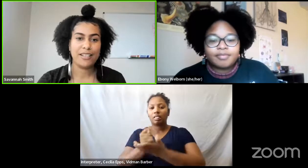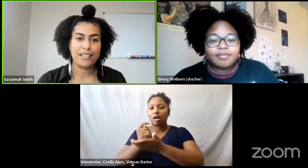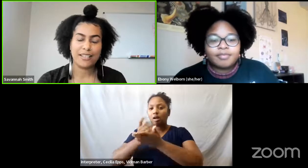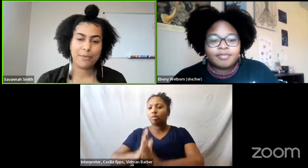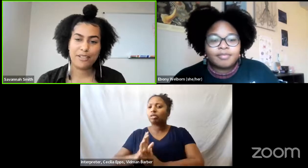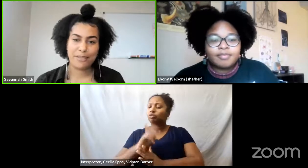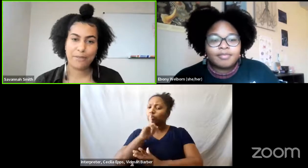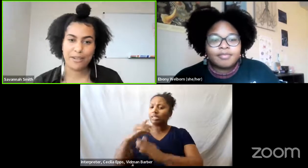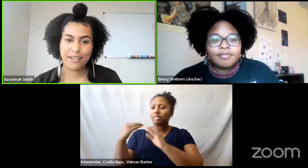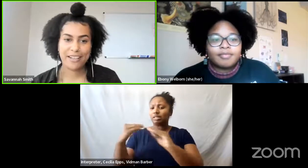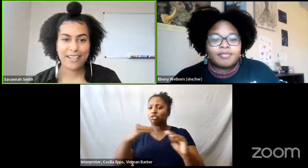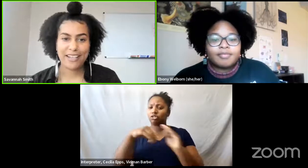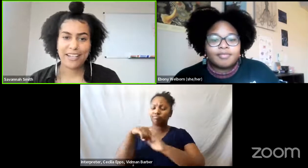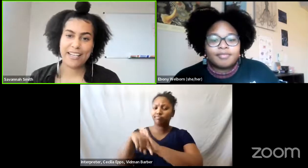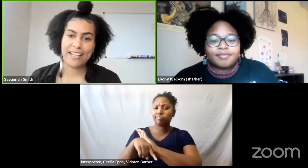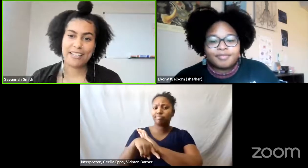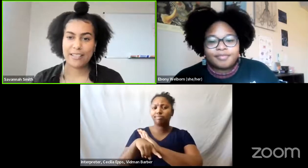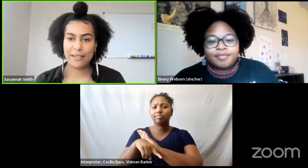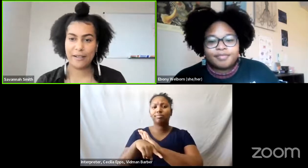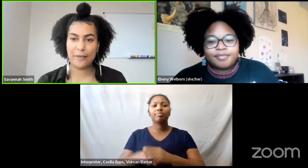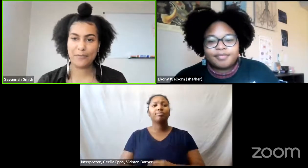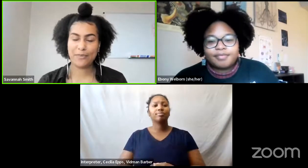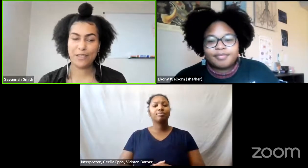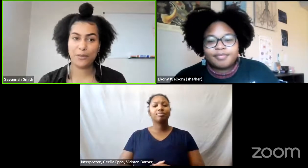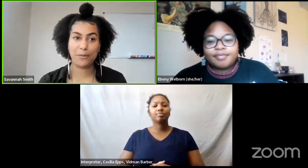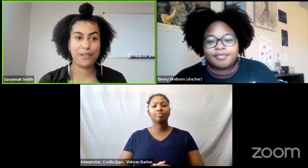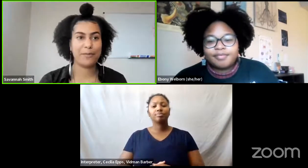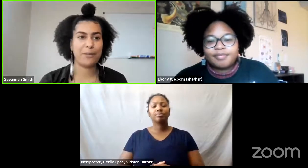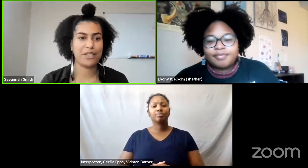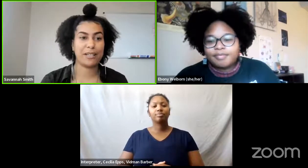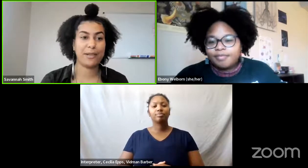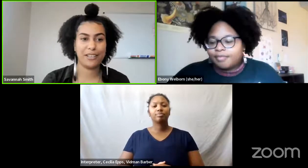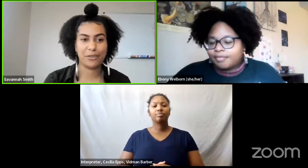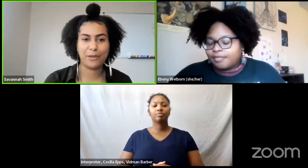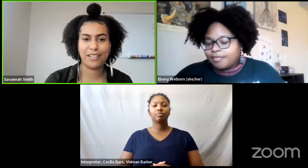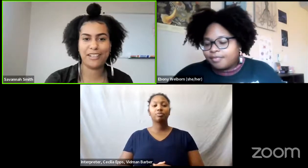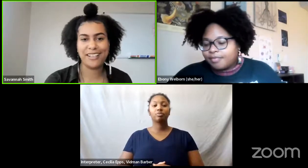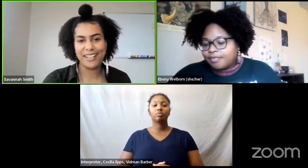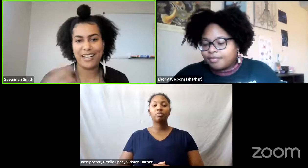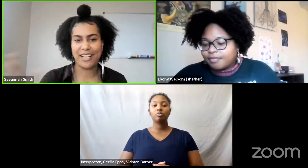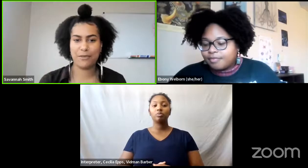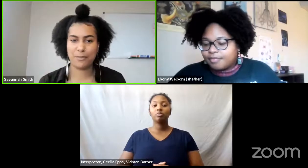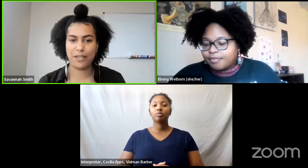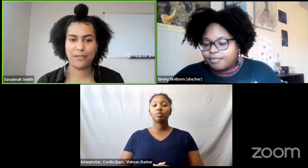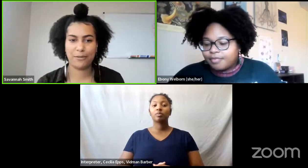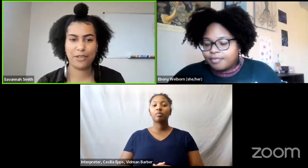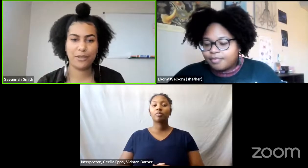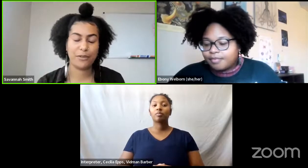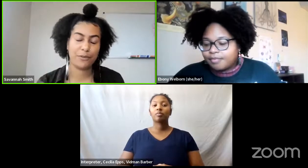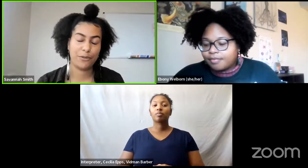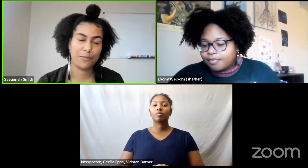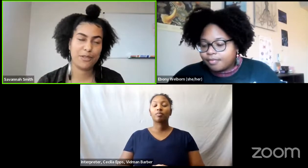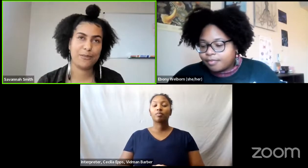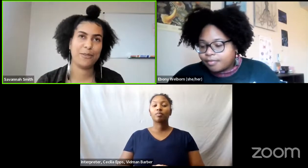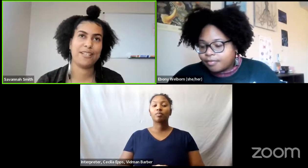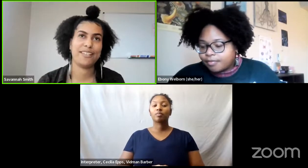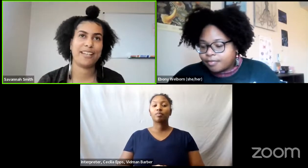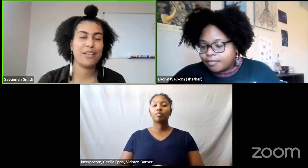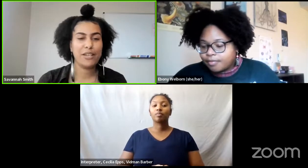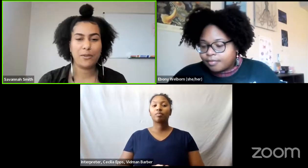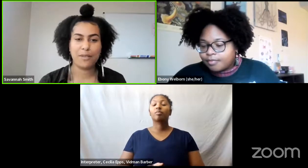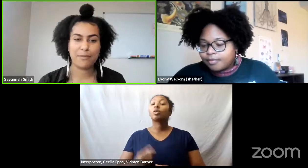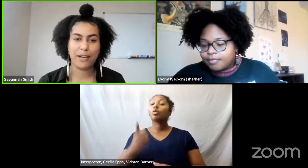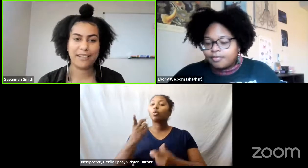explore deeper and deeper. And one thing we were talking about in the group out here, as there was breakout groups,